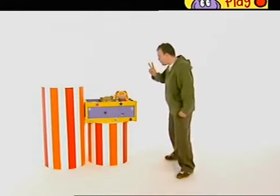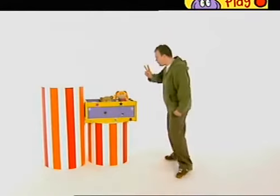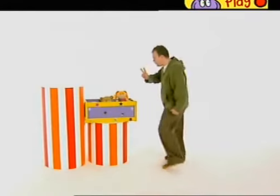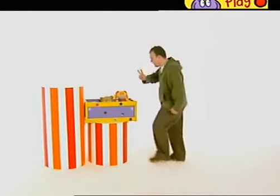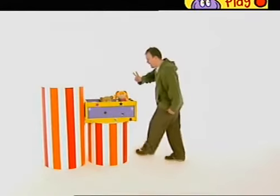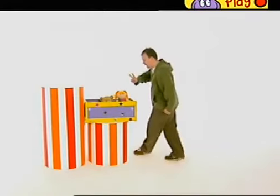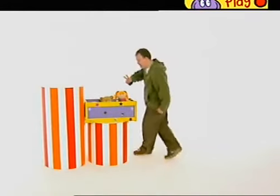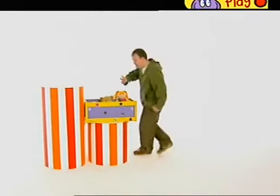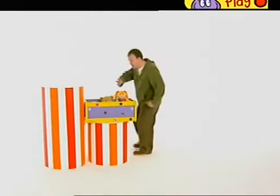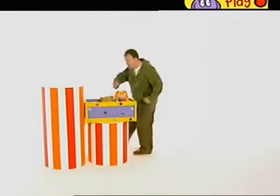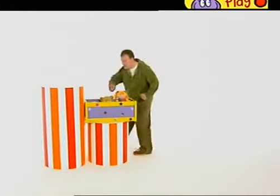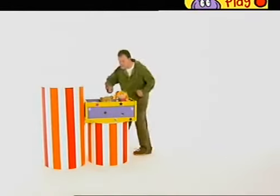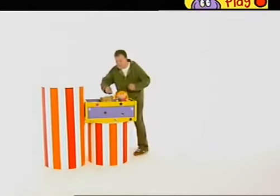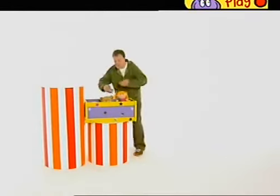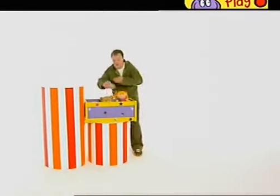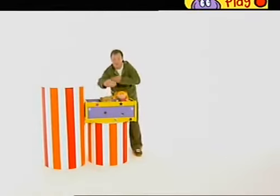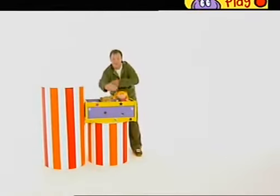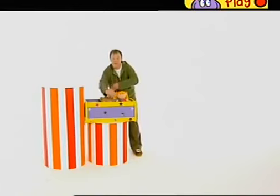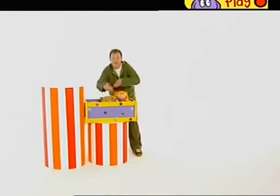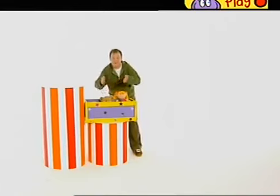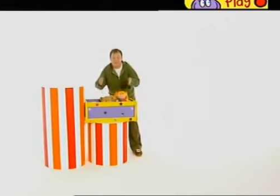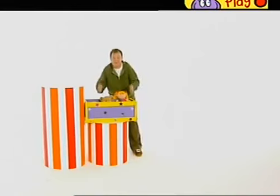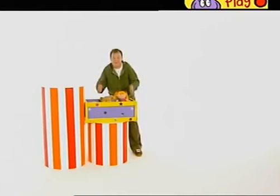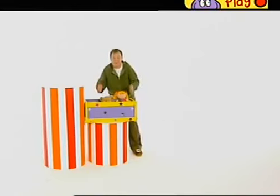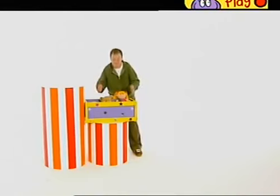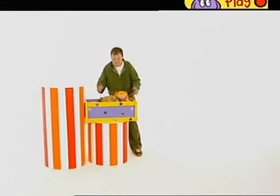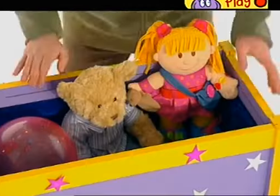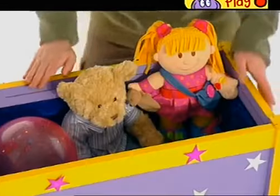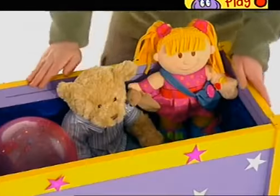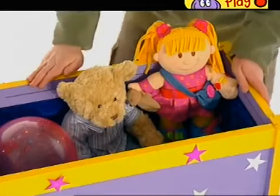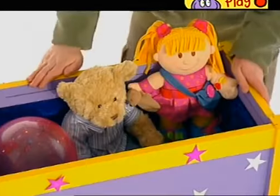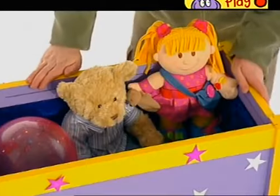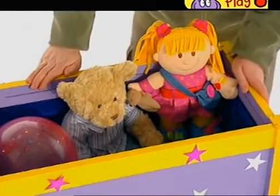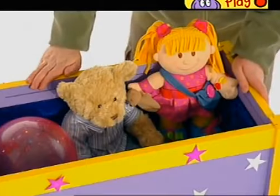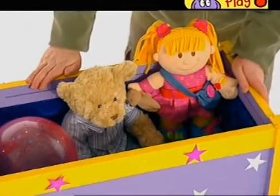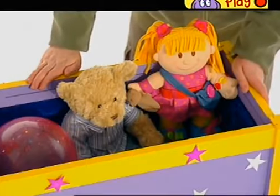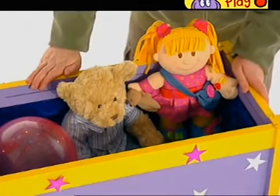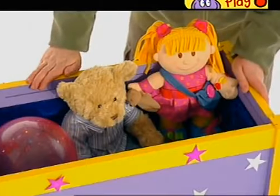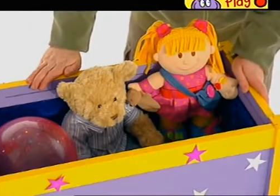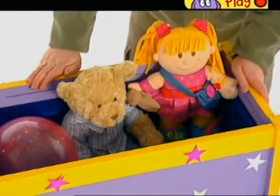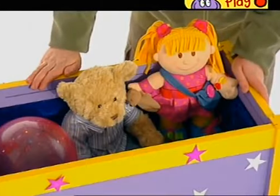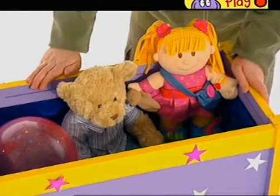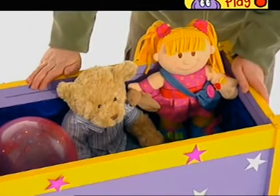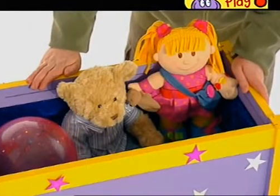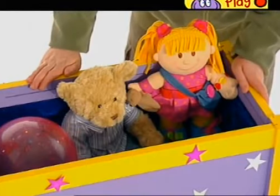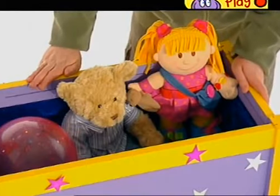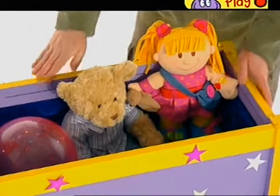Look in this box. There are toys.